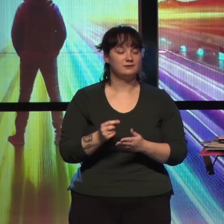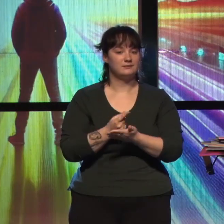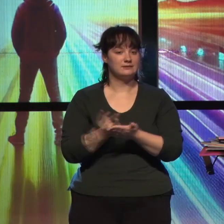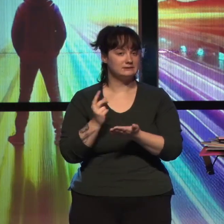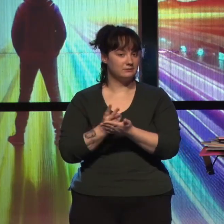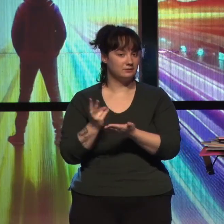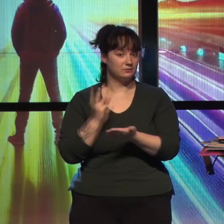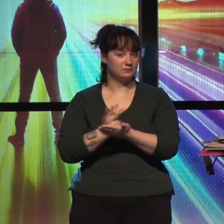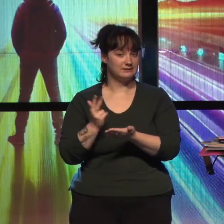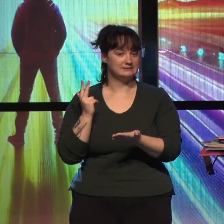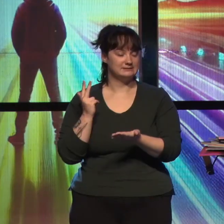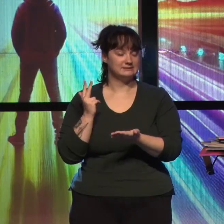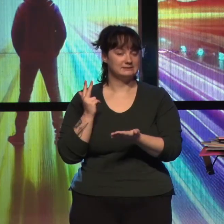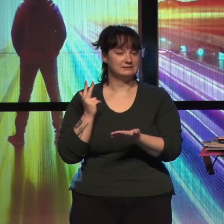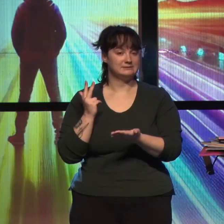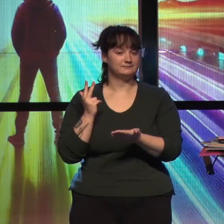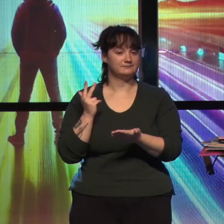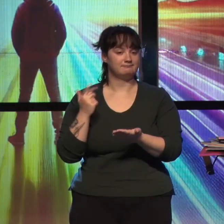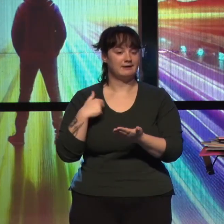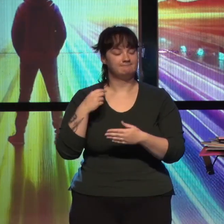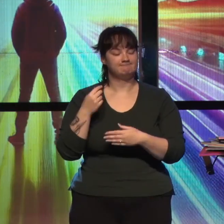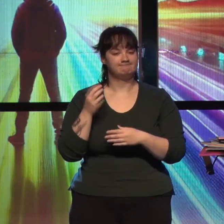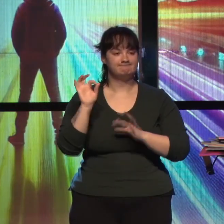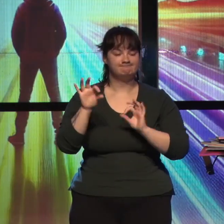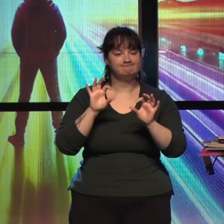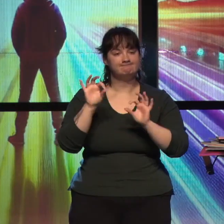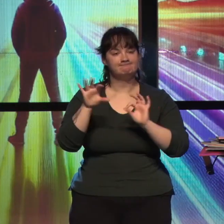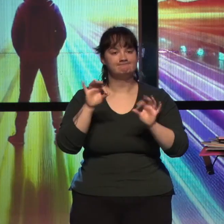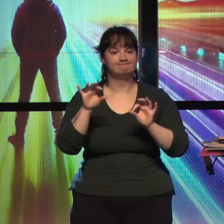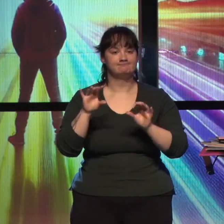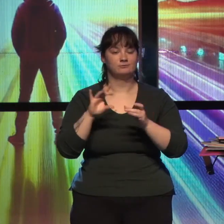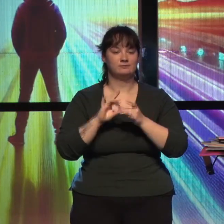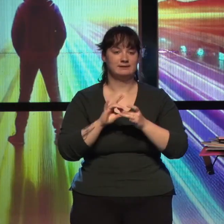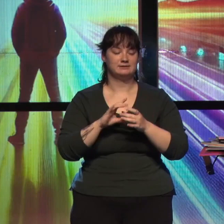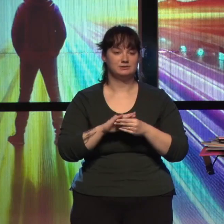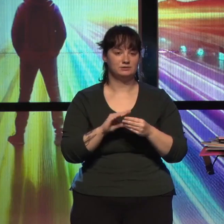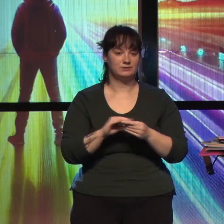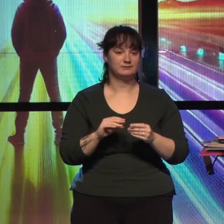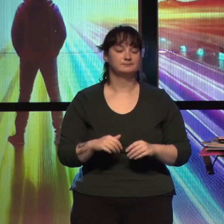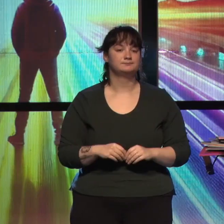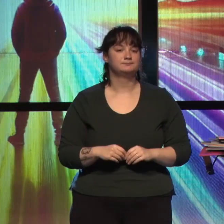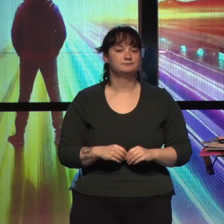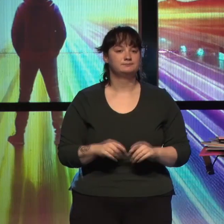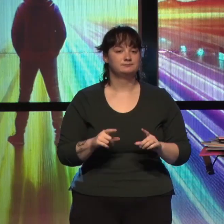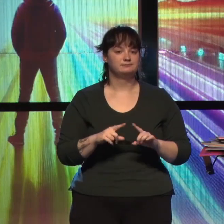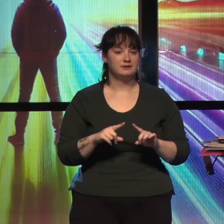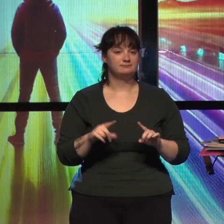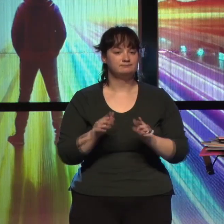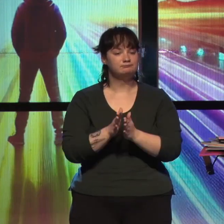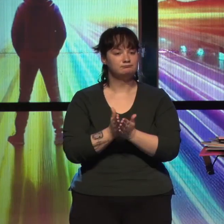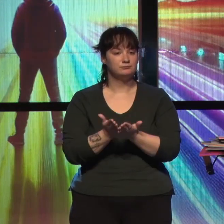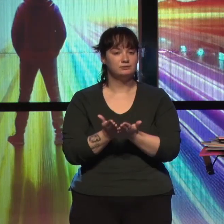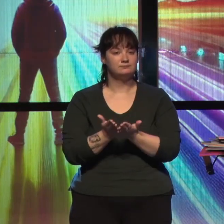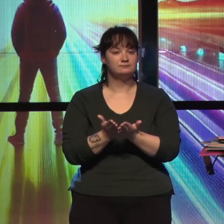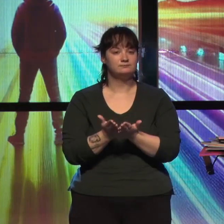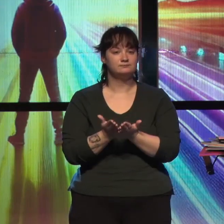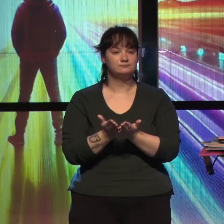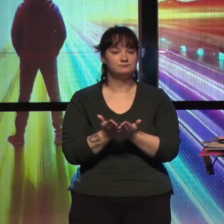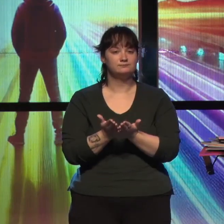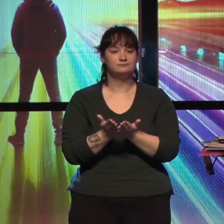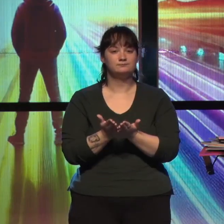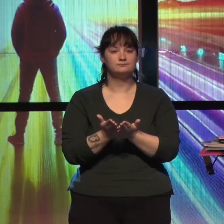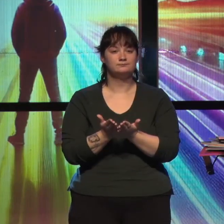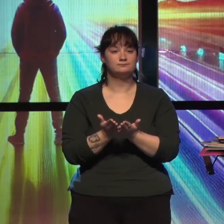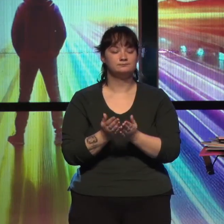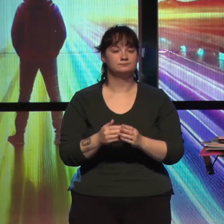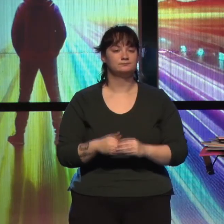want to check that book out. I don't agree with everything they say, by the way. So there's a lot in there that I'm not down with, but that's the case with everything you read, right? There's things